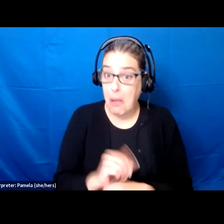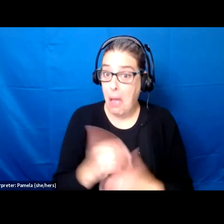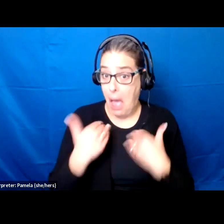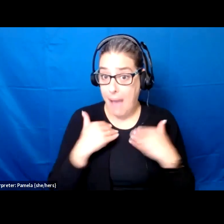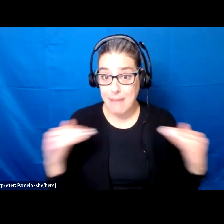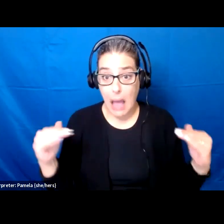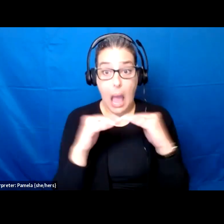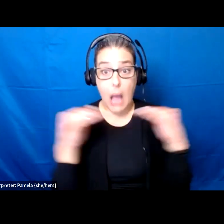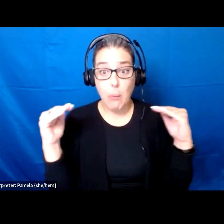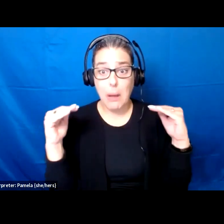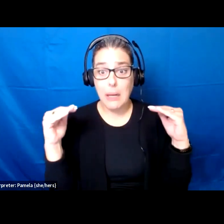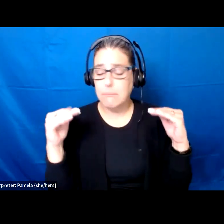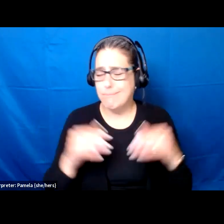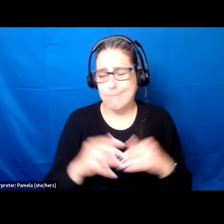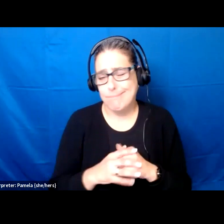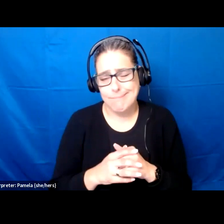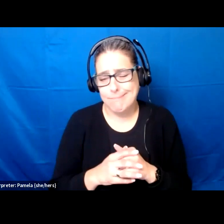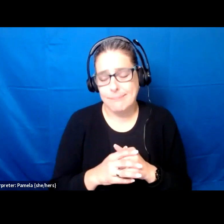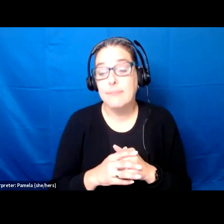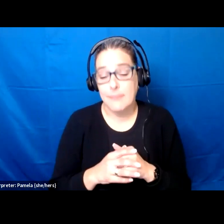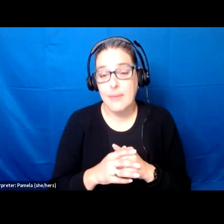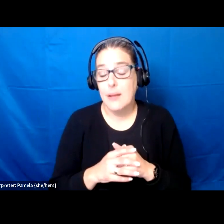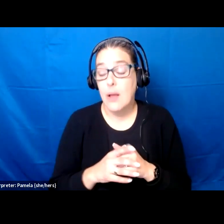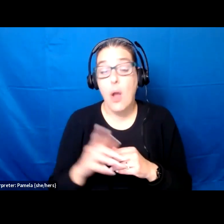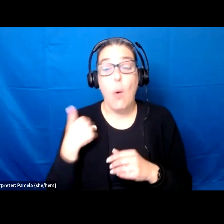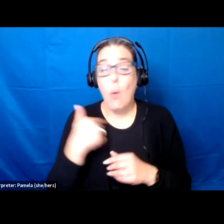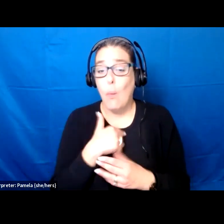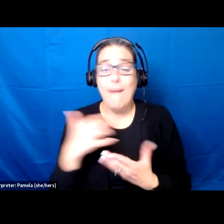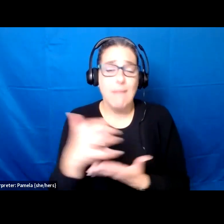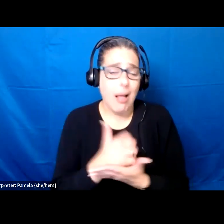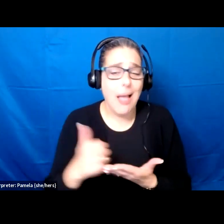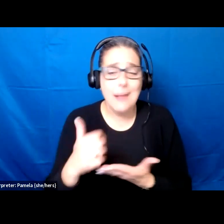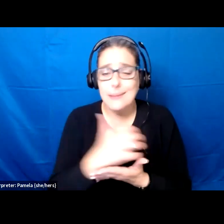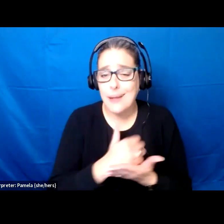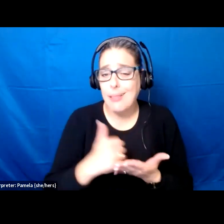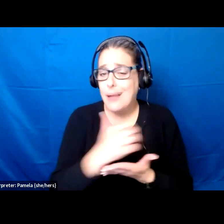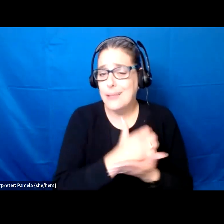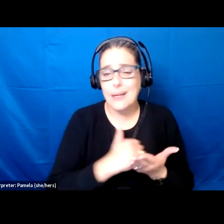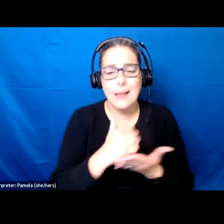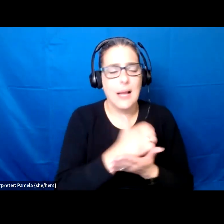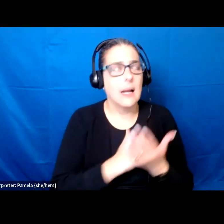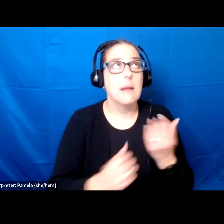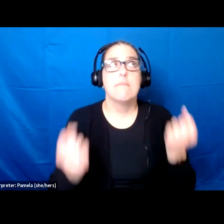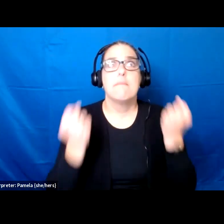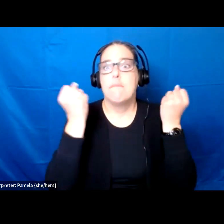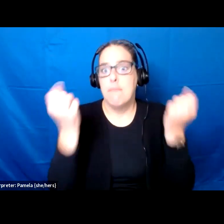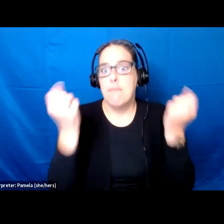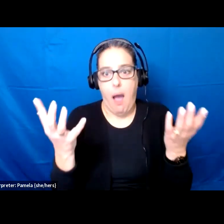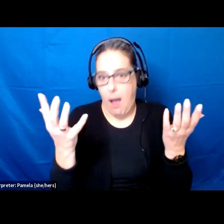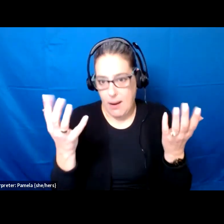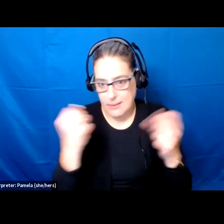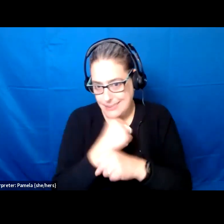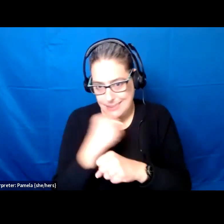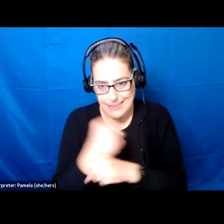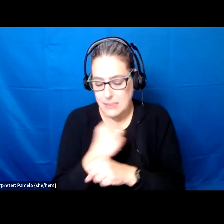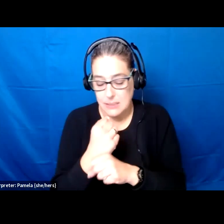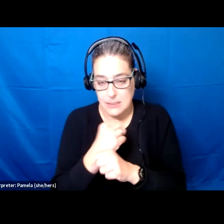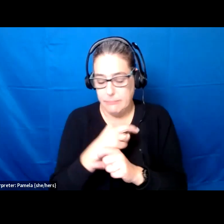employment. Data collected over many years by a number of entities have consistently shown that